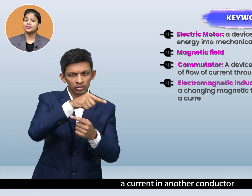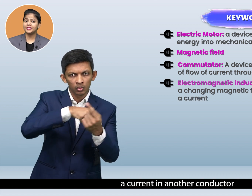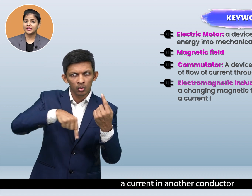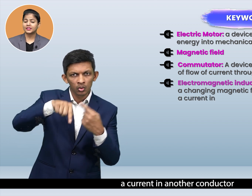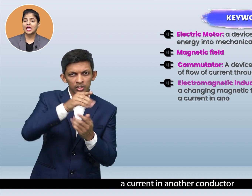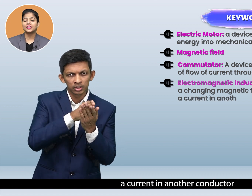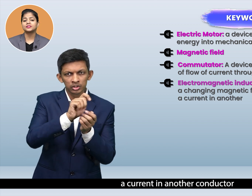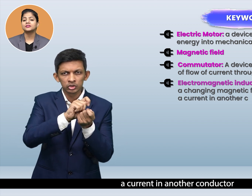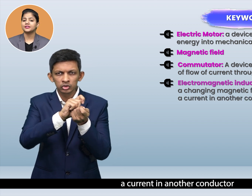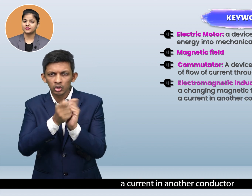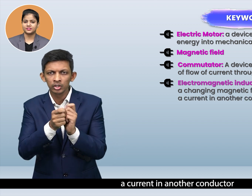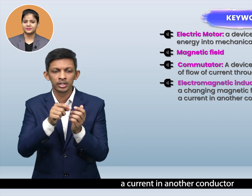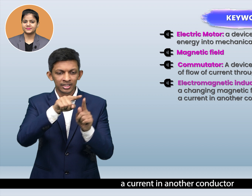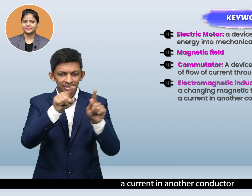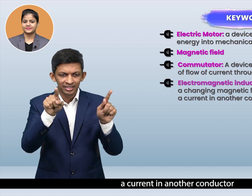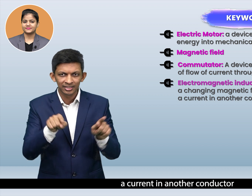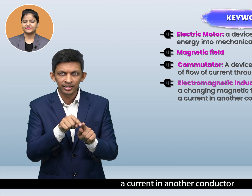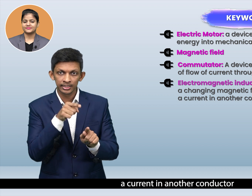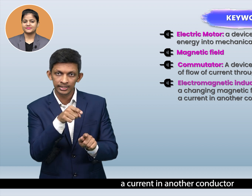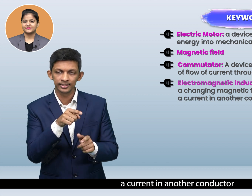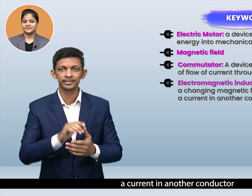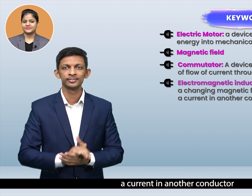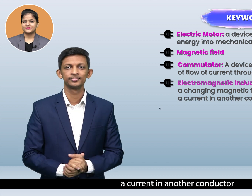a current in another conductor.